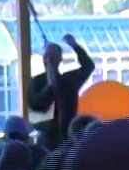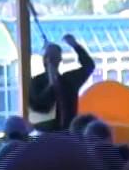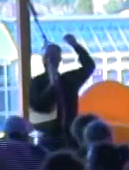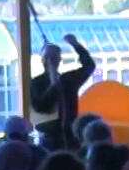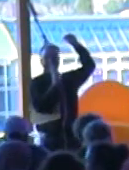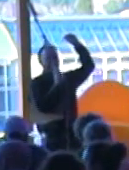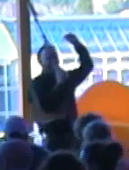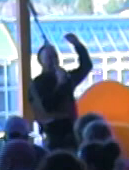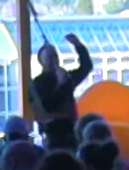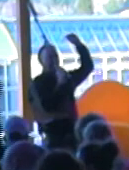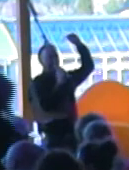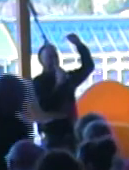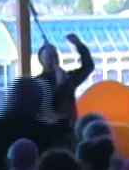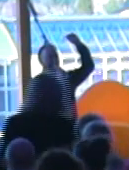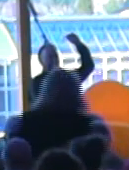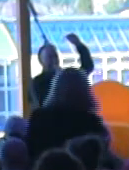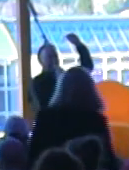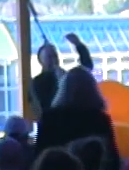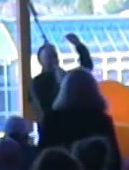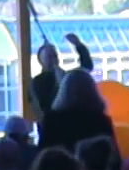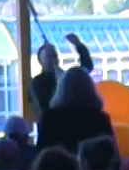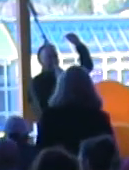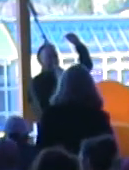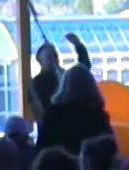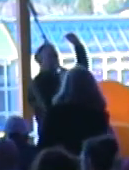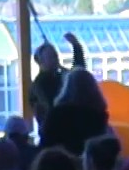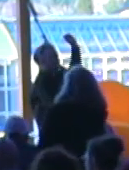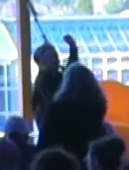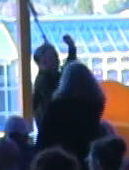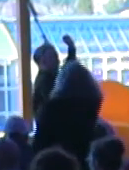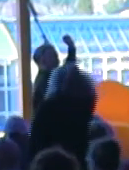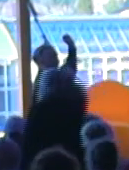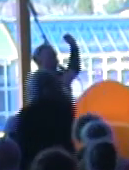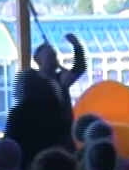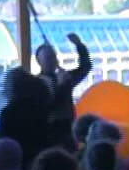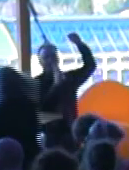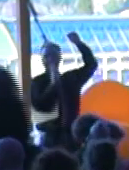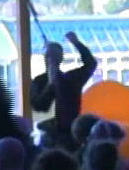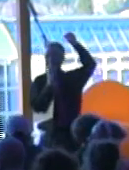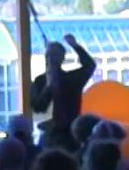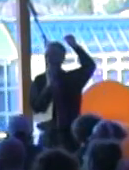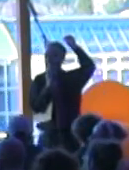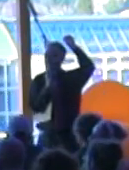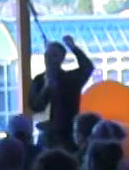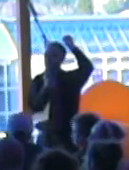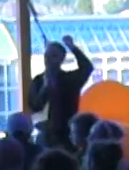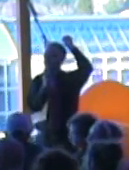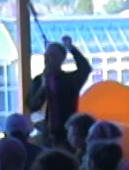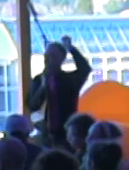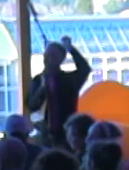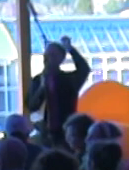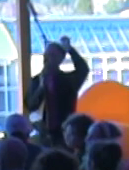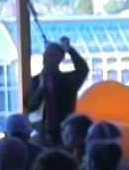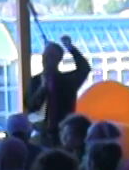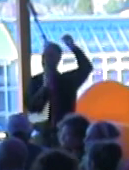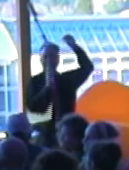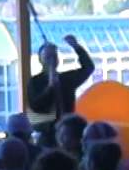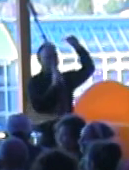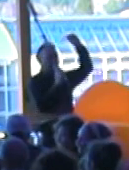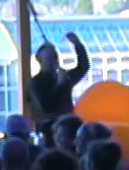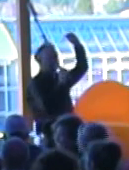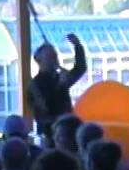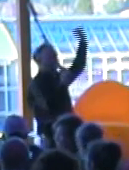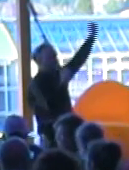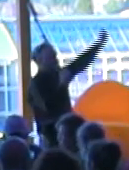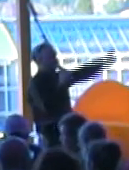Schwartz, yes. And Shannon, if you're here. Let's just see these new faces that